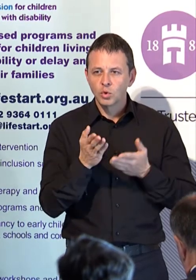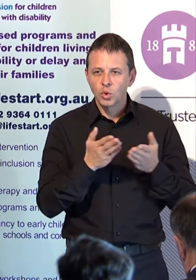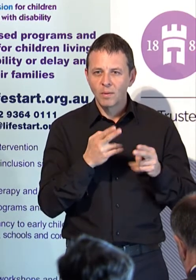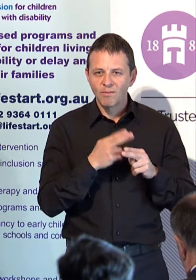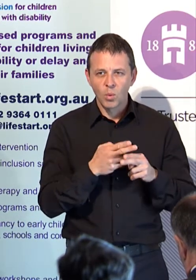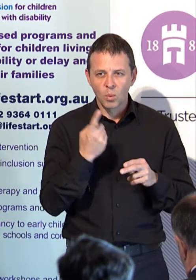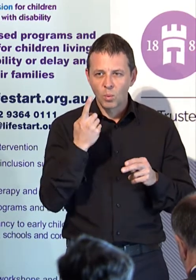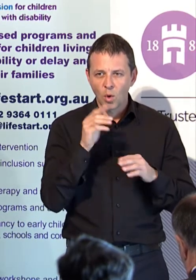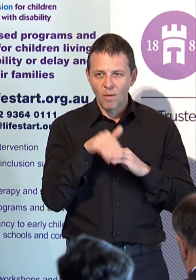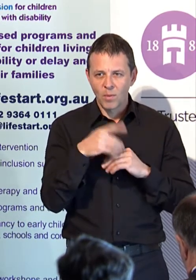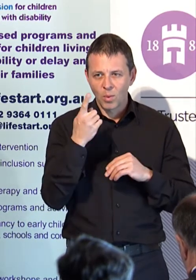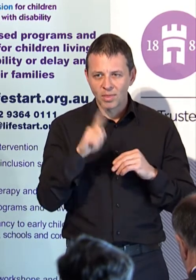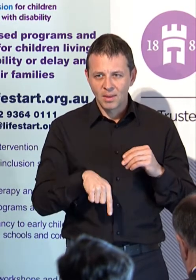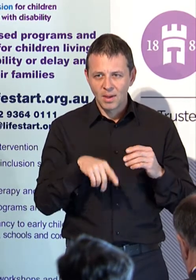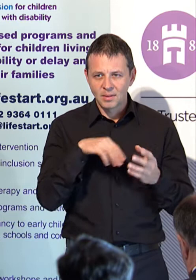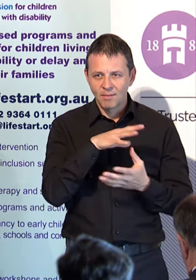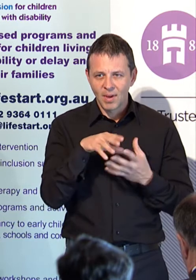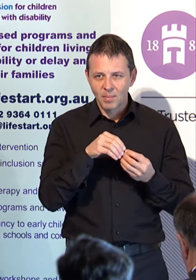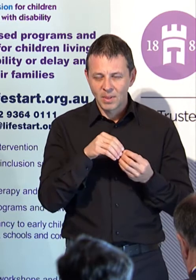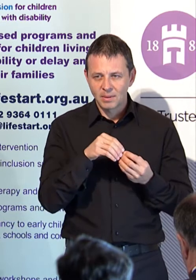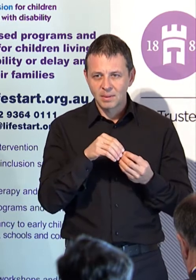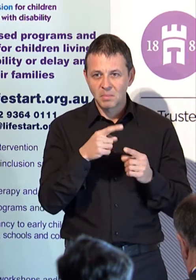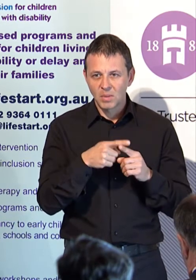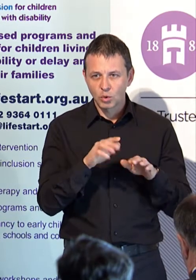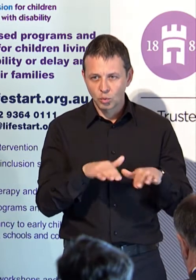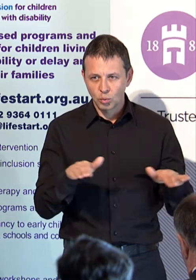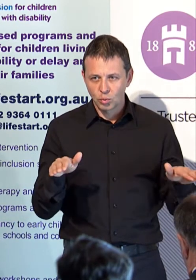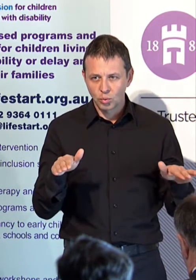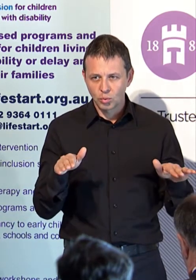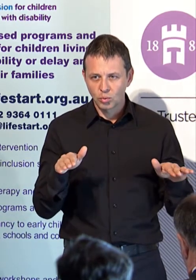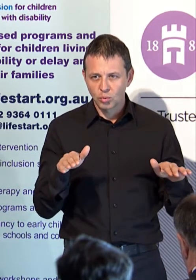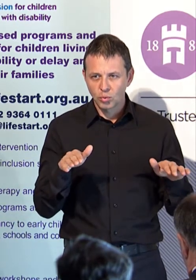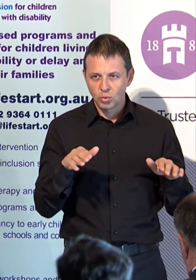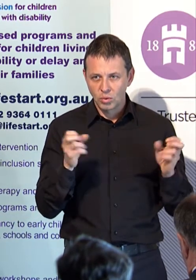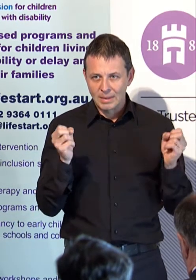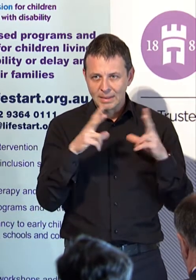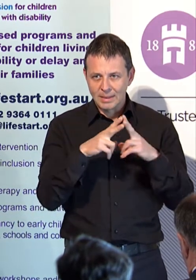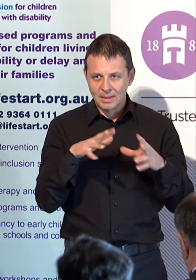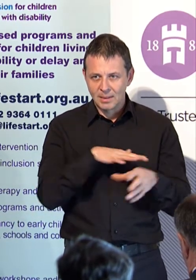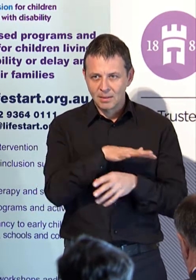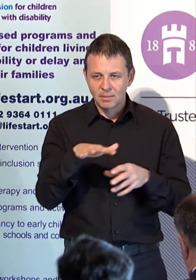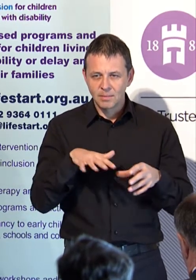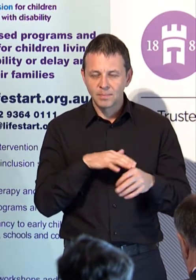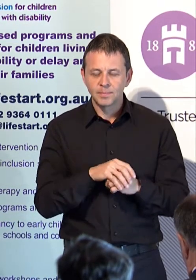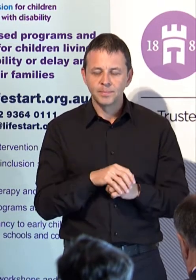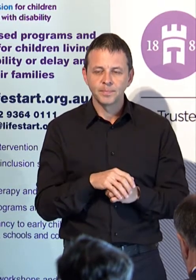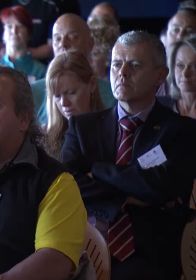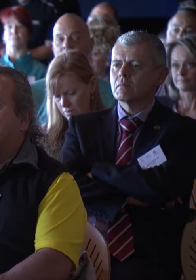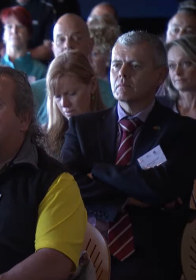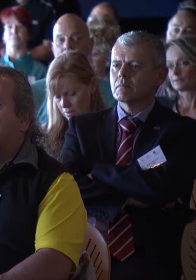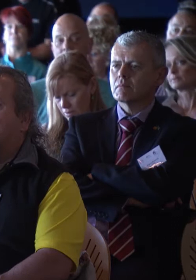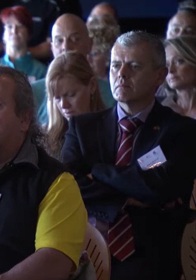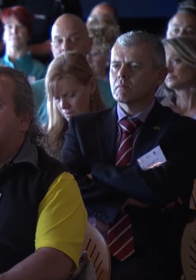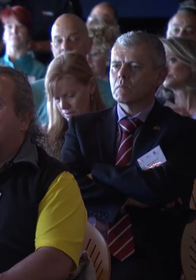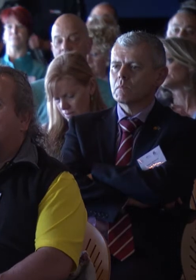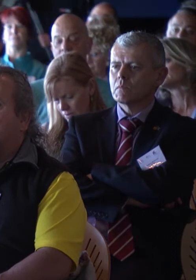over 1,000 families and children in and around Sydney. This has probably